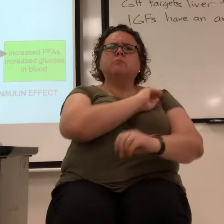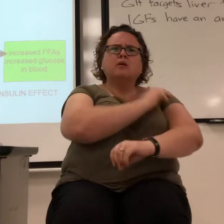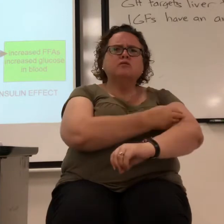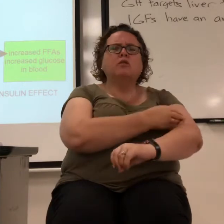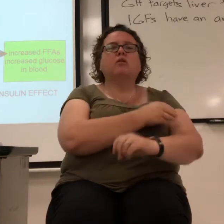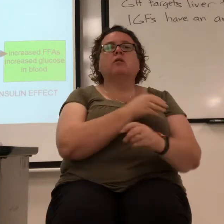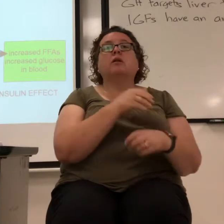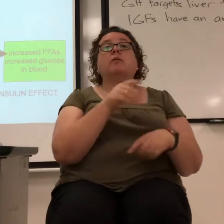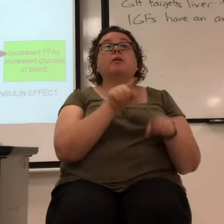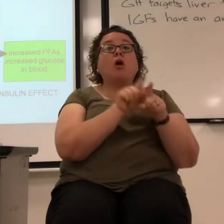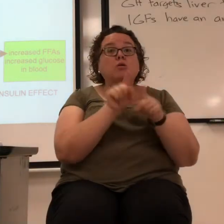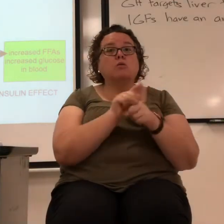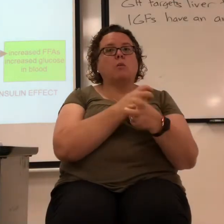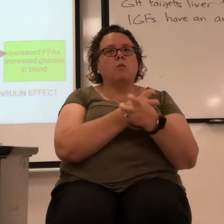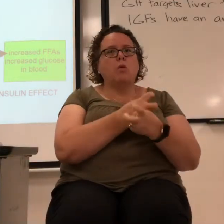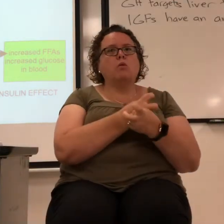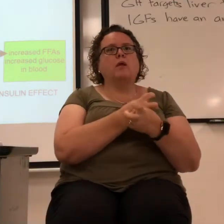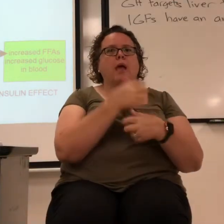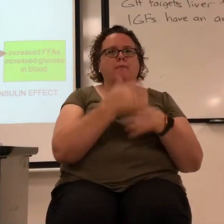blood. So this is most of that.